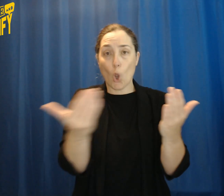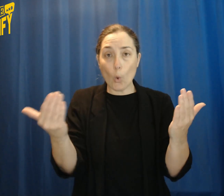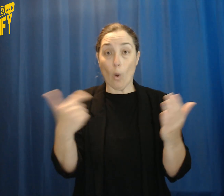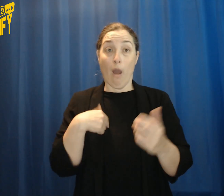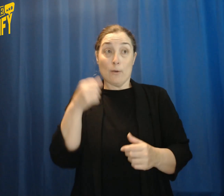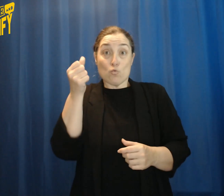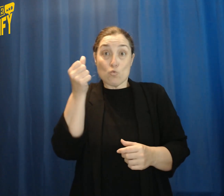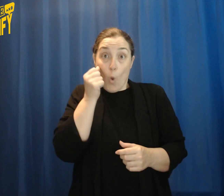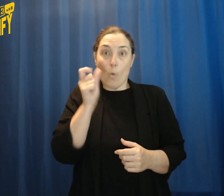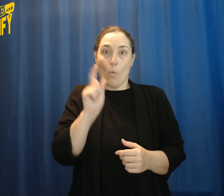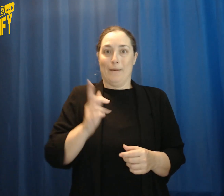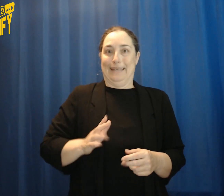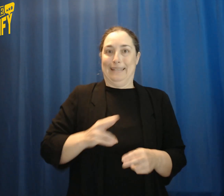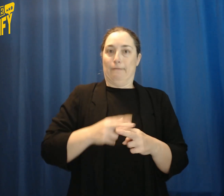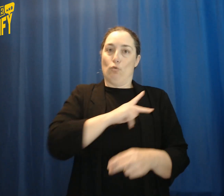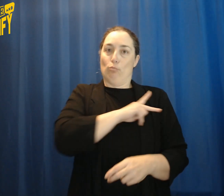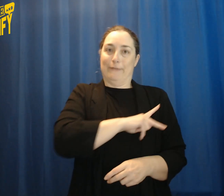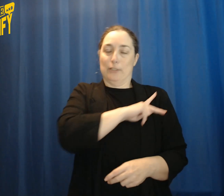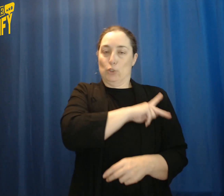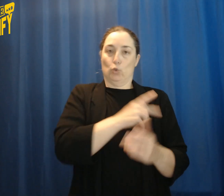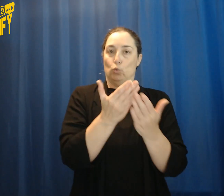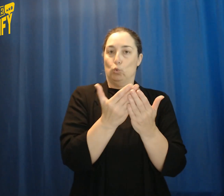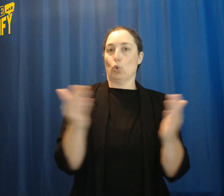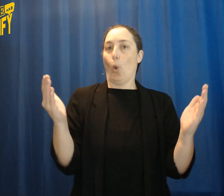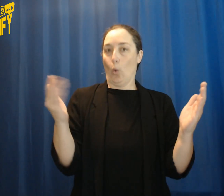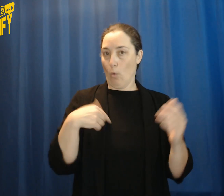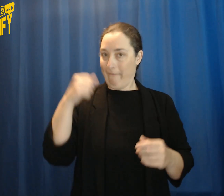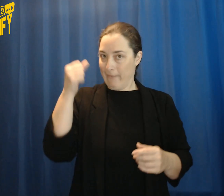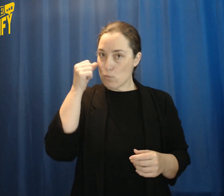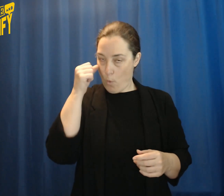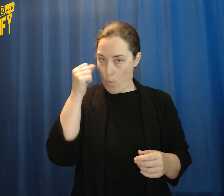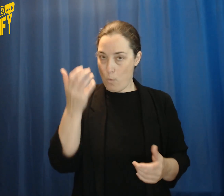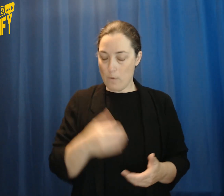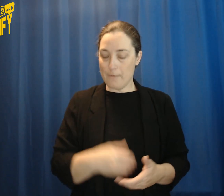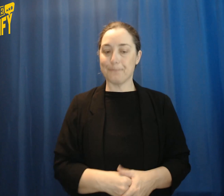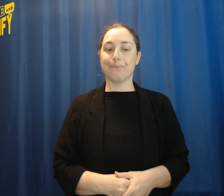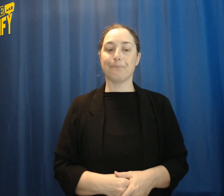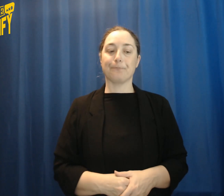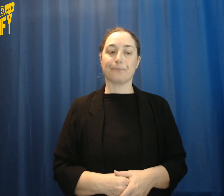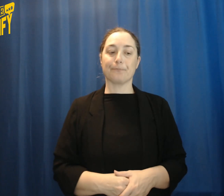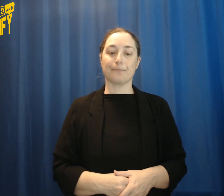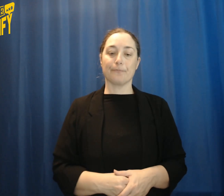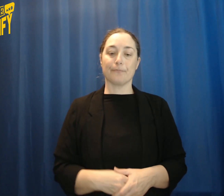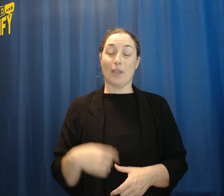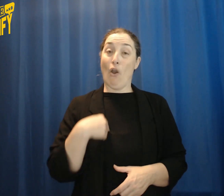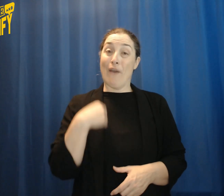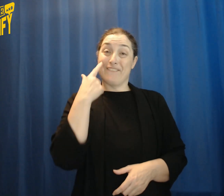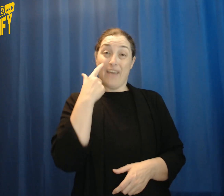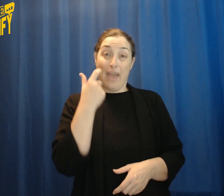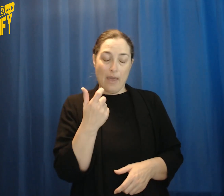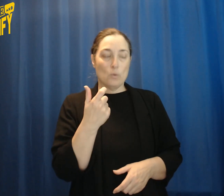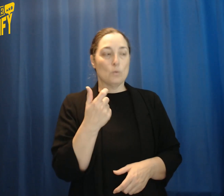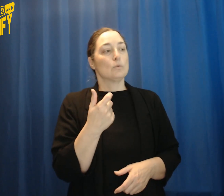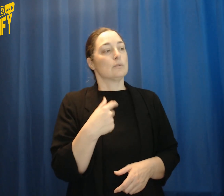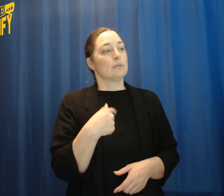put on a professional show, like an exhibition. And what I found was that there were things that I had to let go